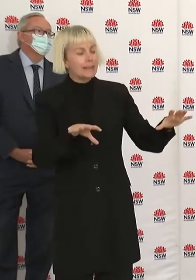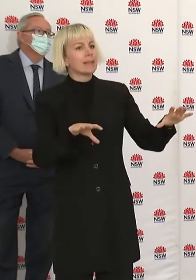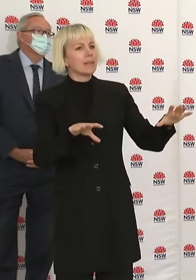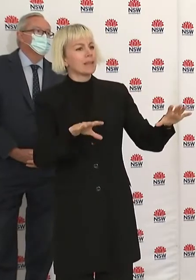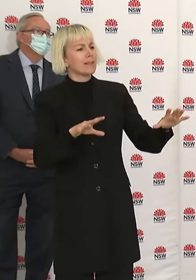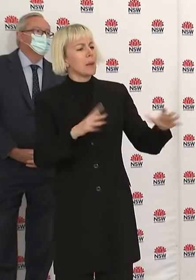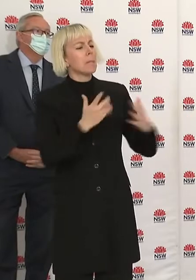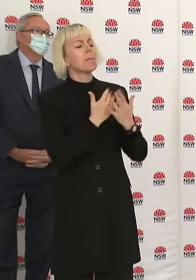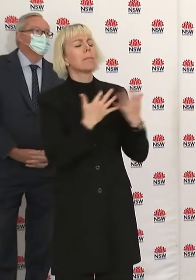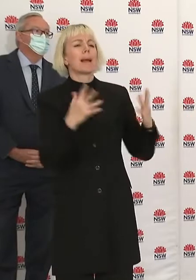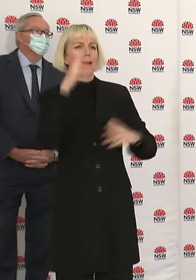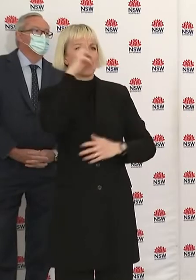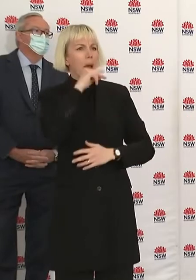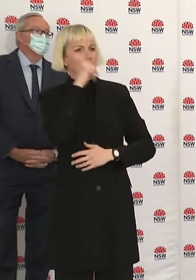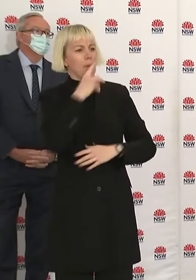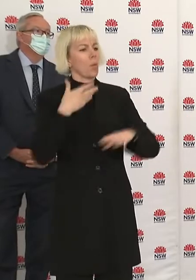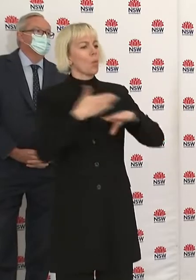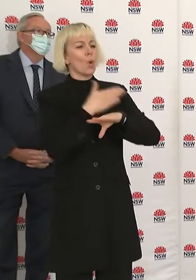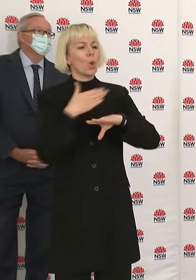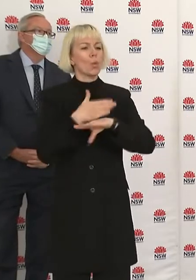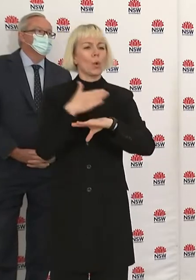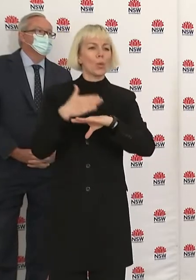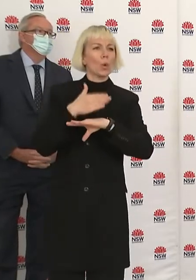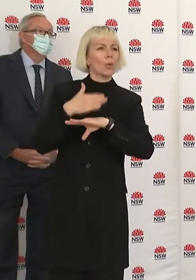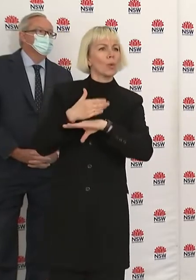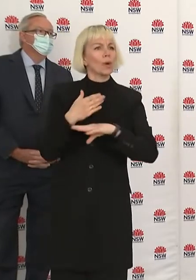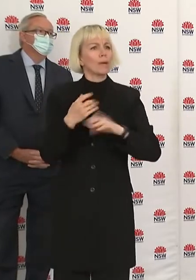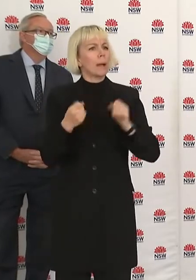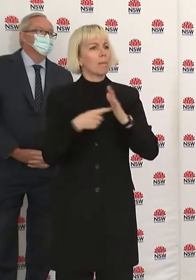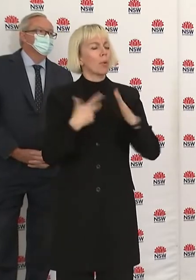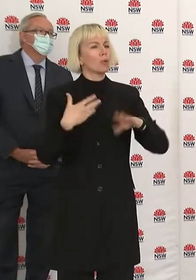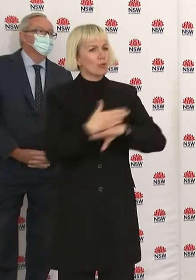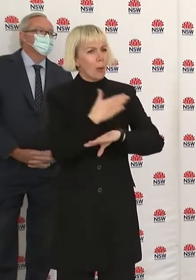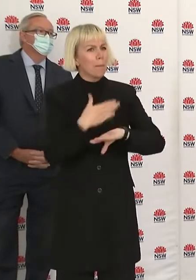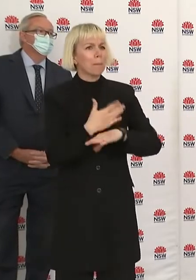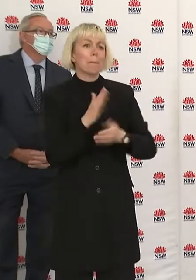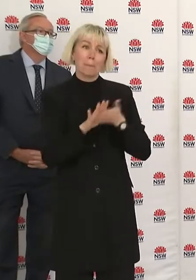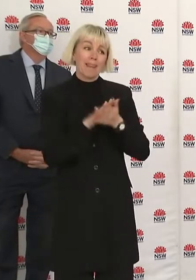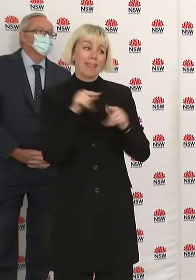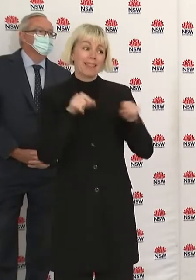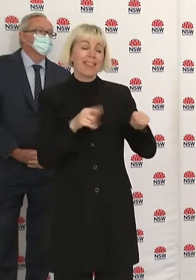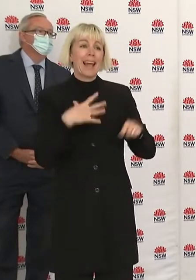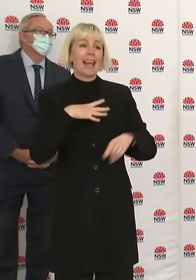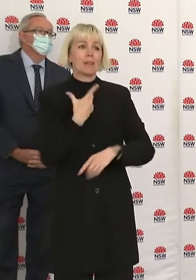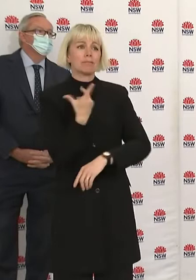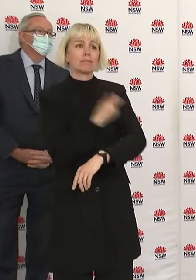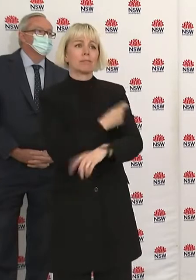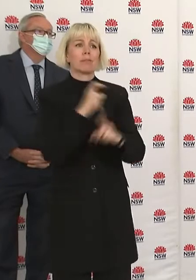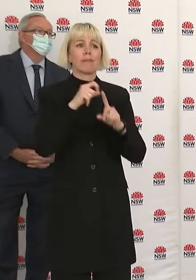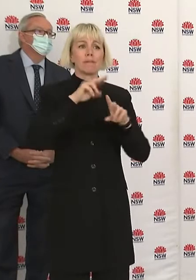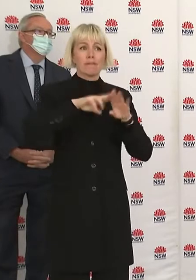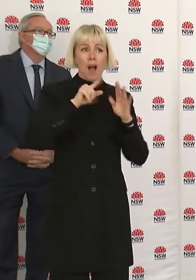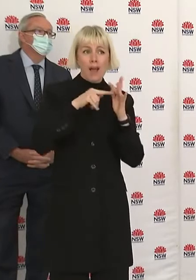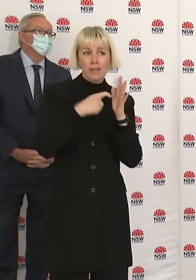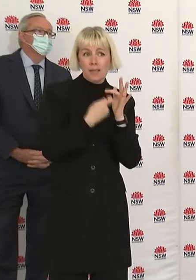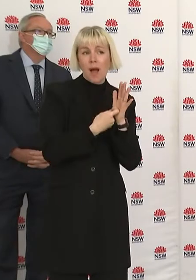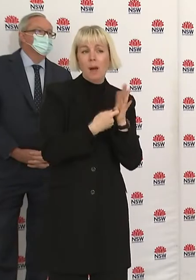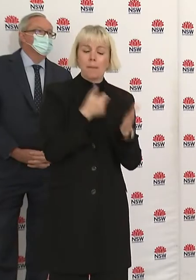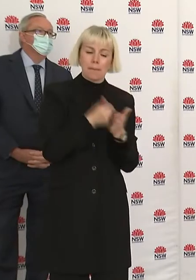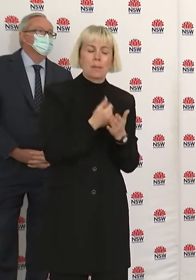very young populations compared to the rest of the state. In fact, compared to the rest of the nation, some states have much older